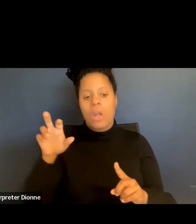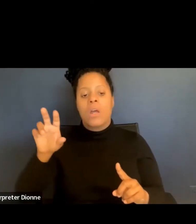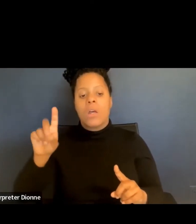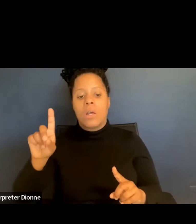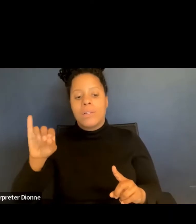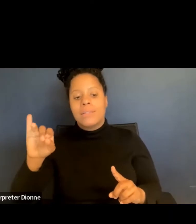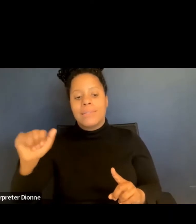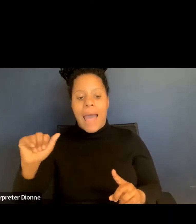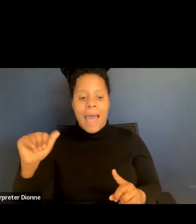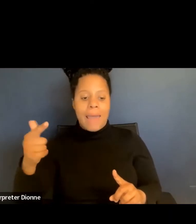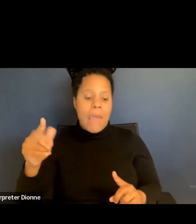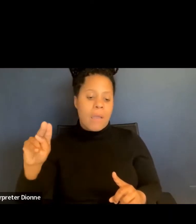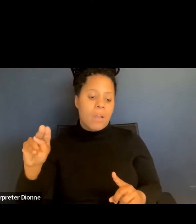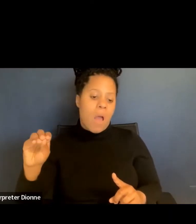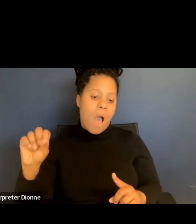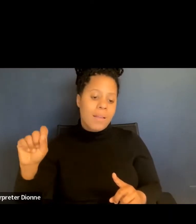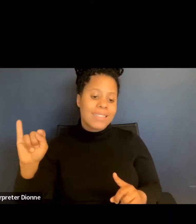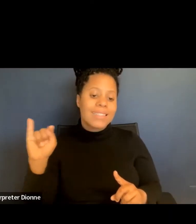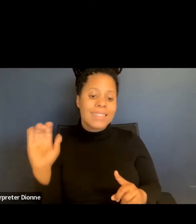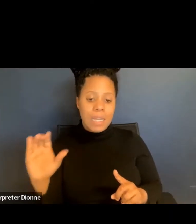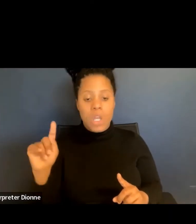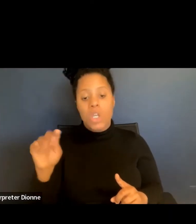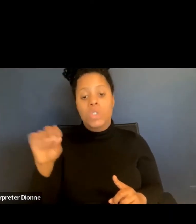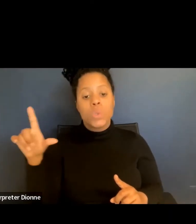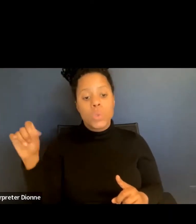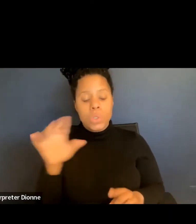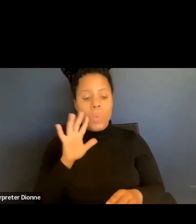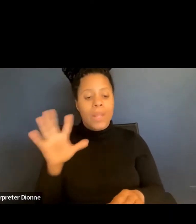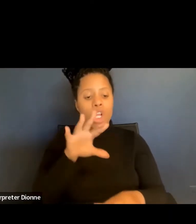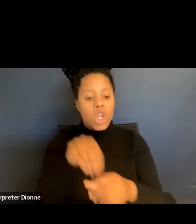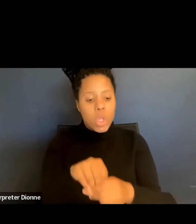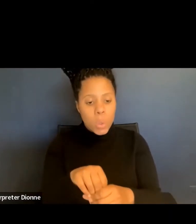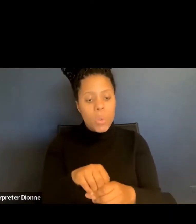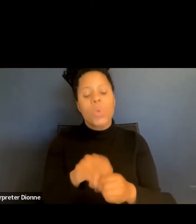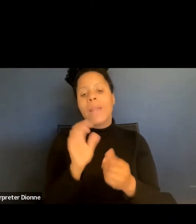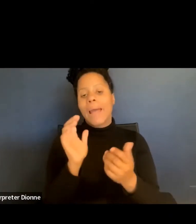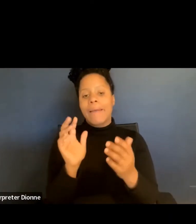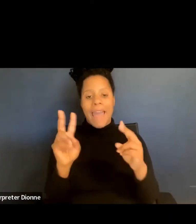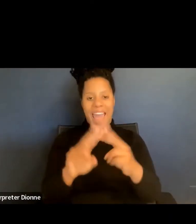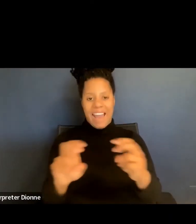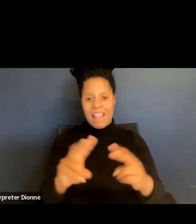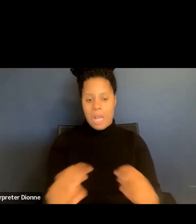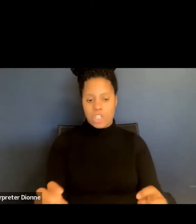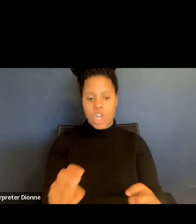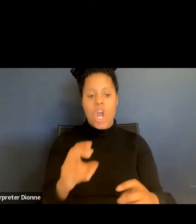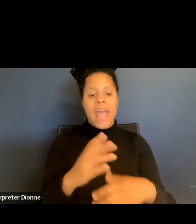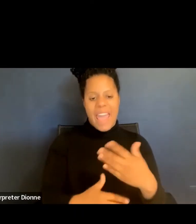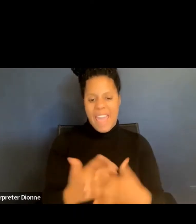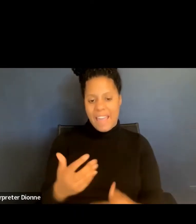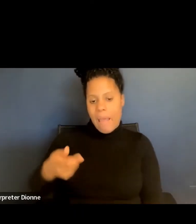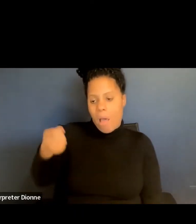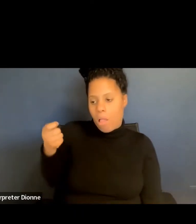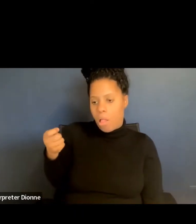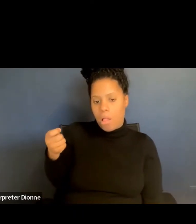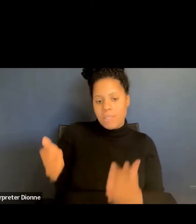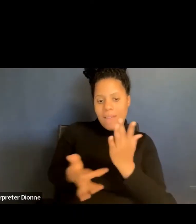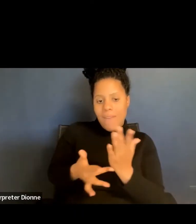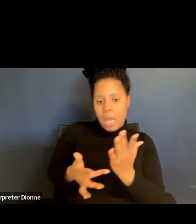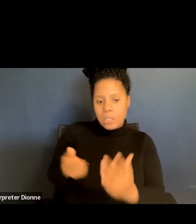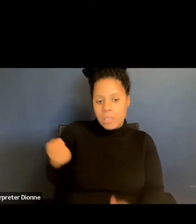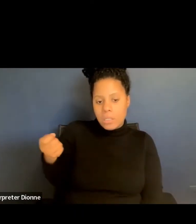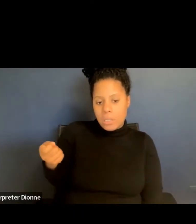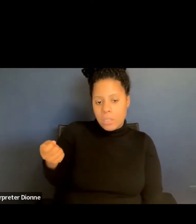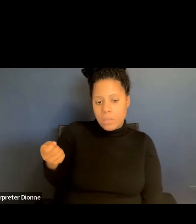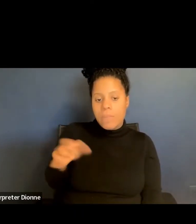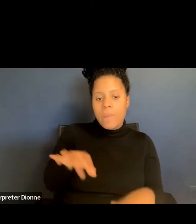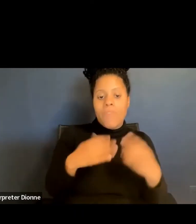of an analyzer, a handheld digital device that a provider uses, and a testing strip. So the procedure